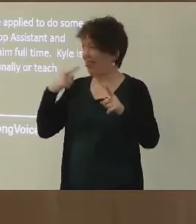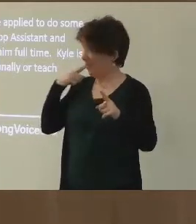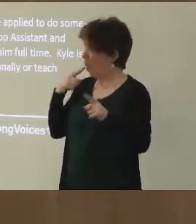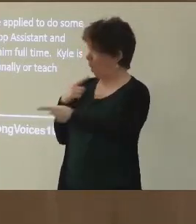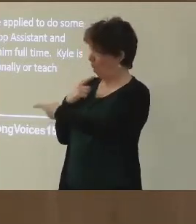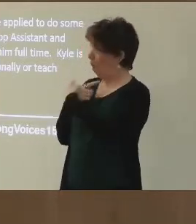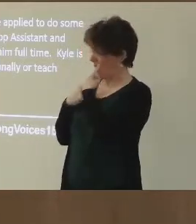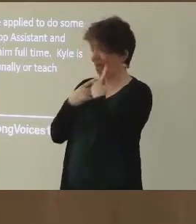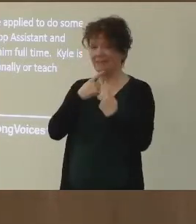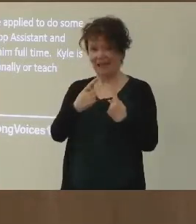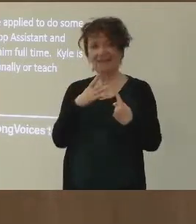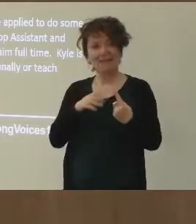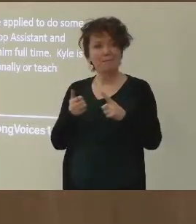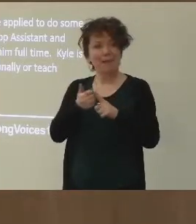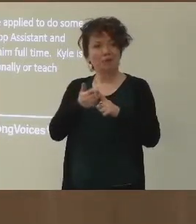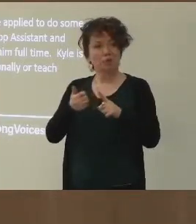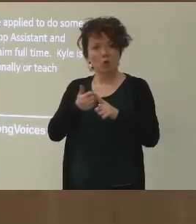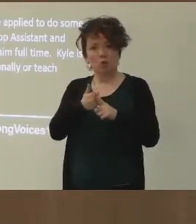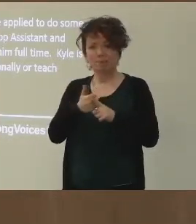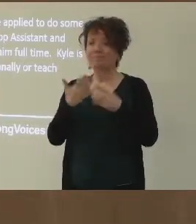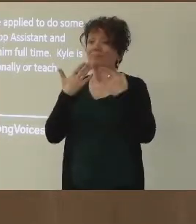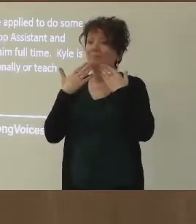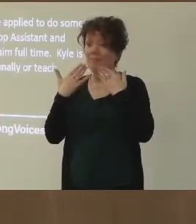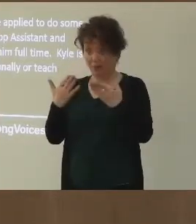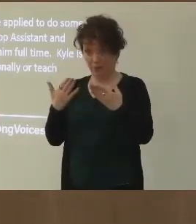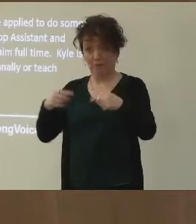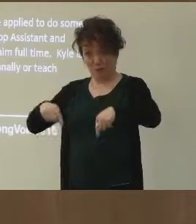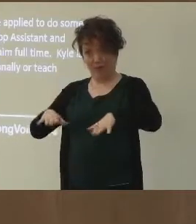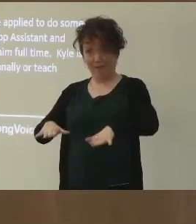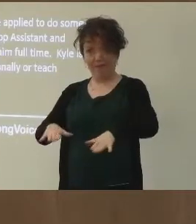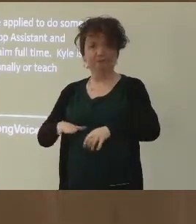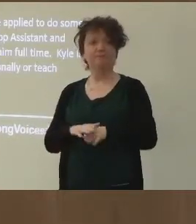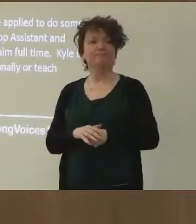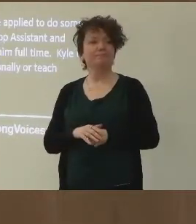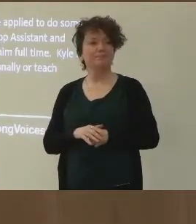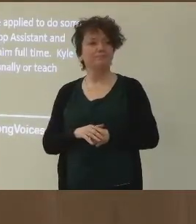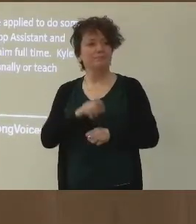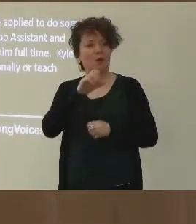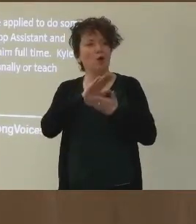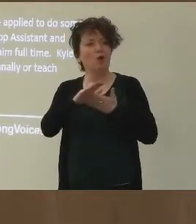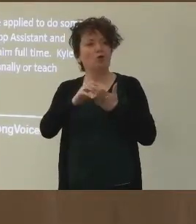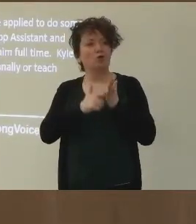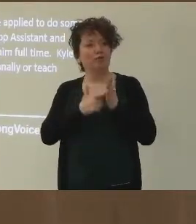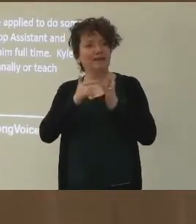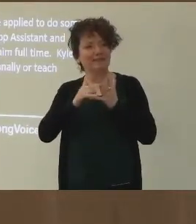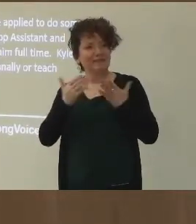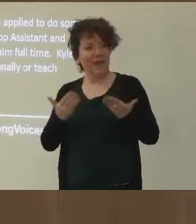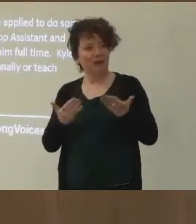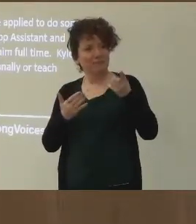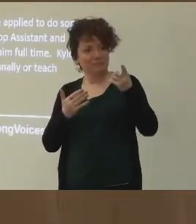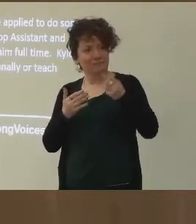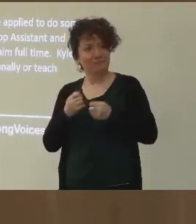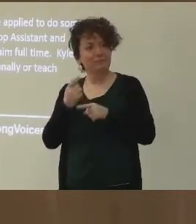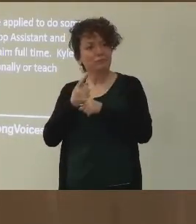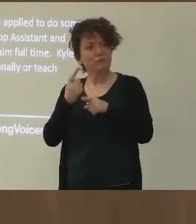all of the case studies. So thank you very much for those of you in the room. Chris, I'm just going to hand over to you. Okay. So that we can